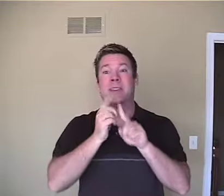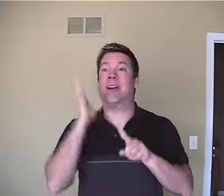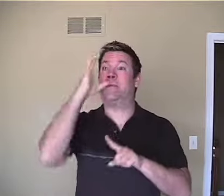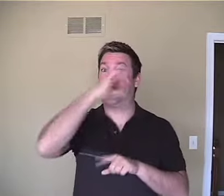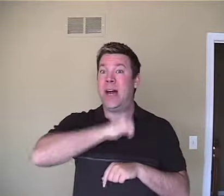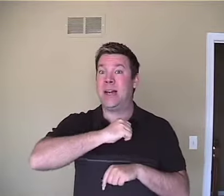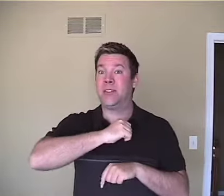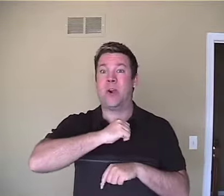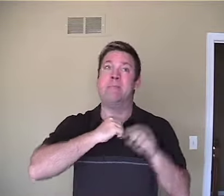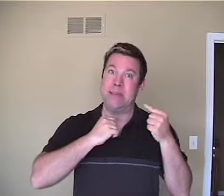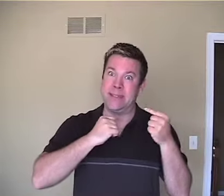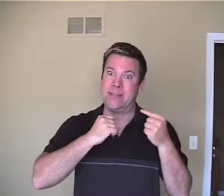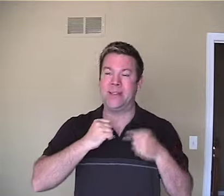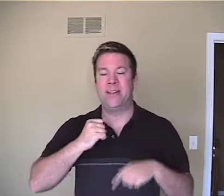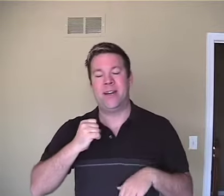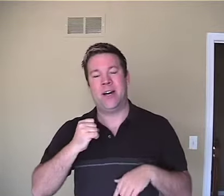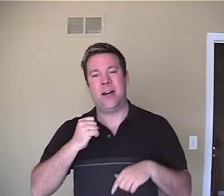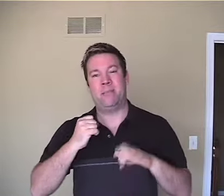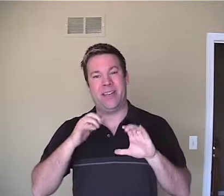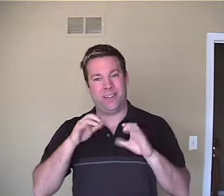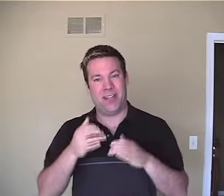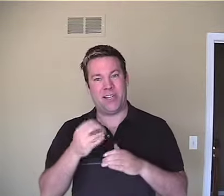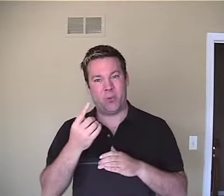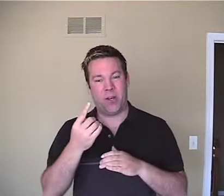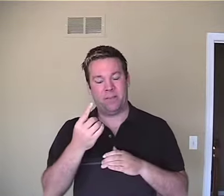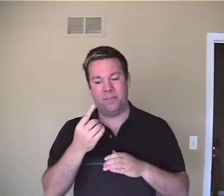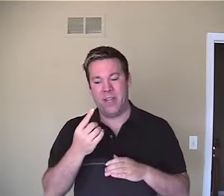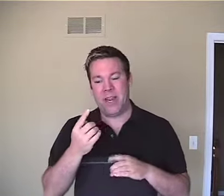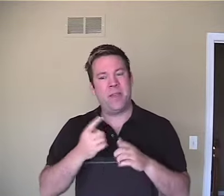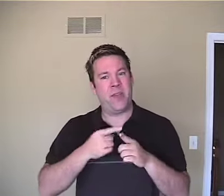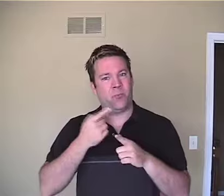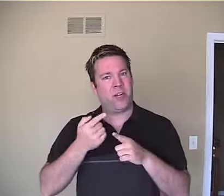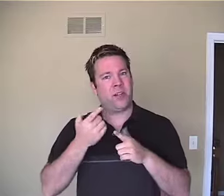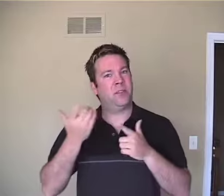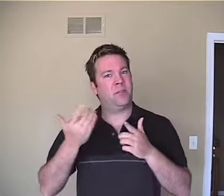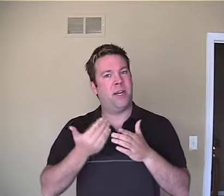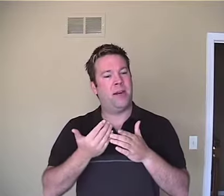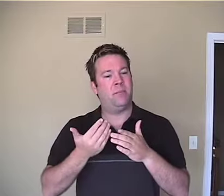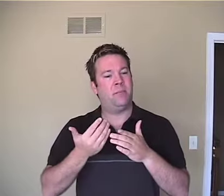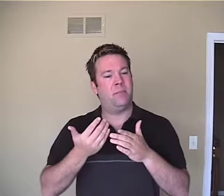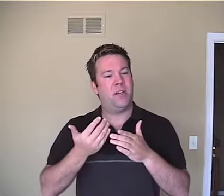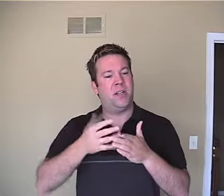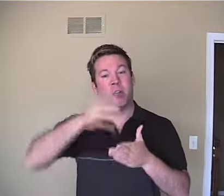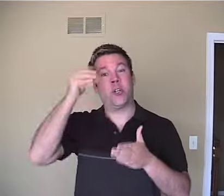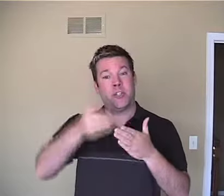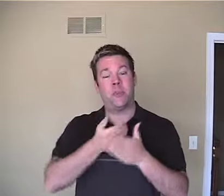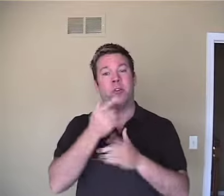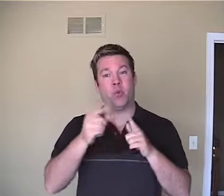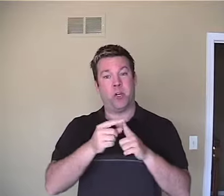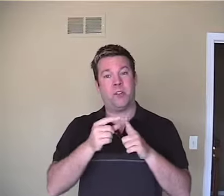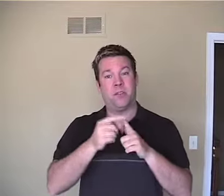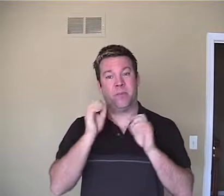that I forgot or I missed in Class 1. And then we're going to learn some new words,